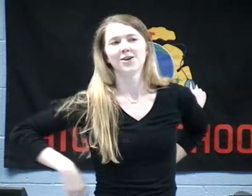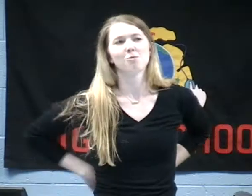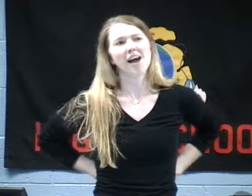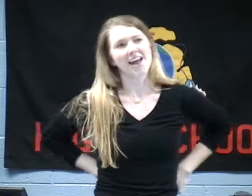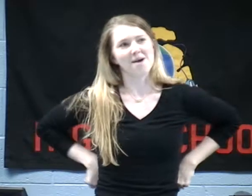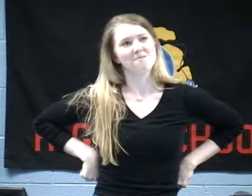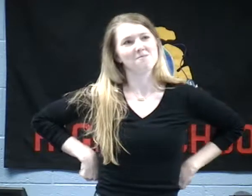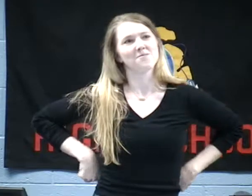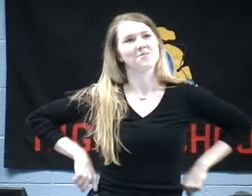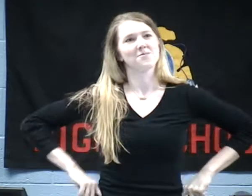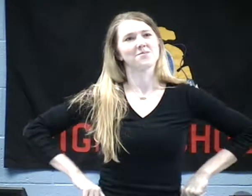Why not?